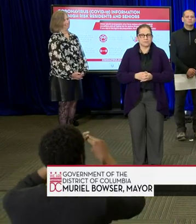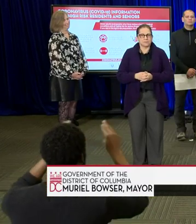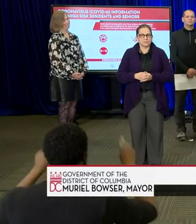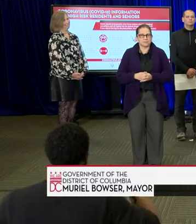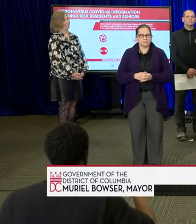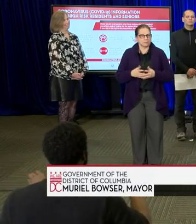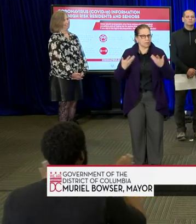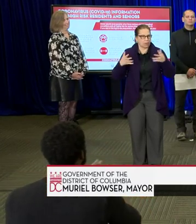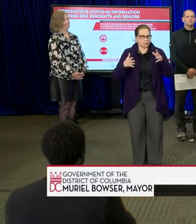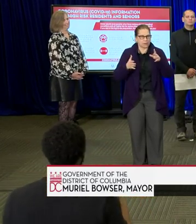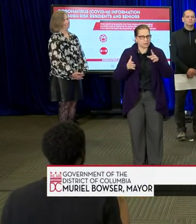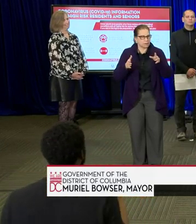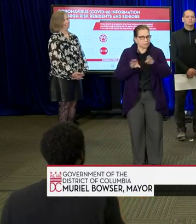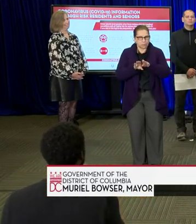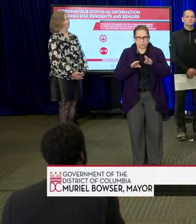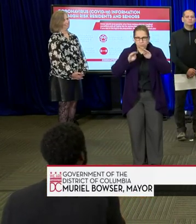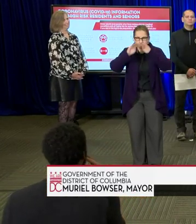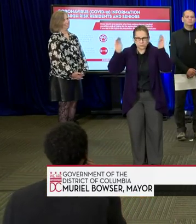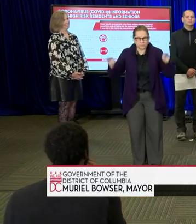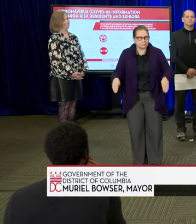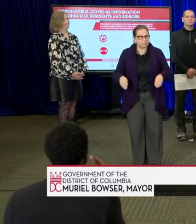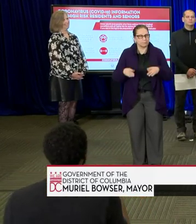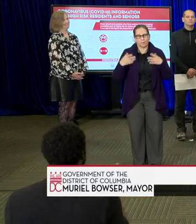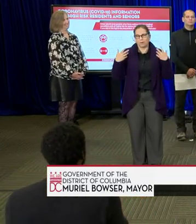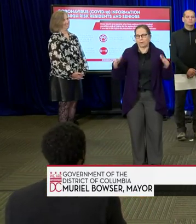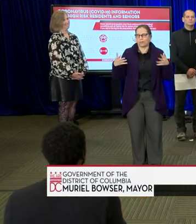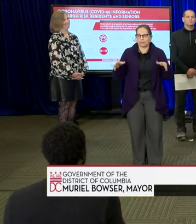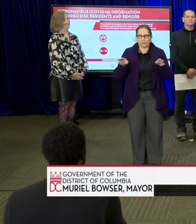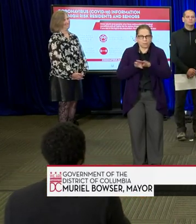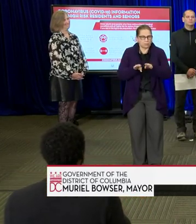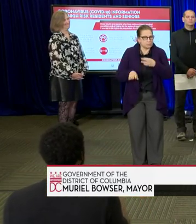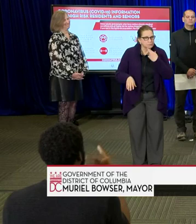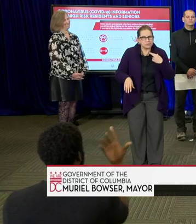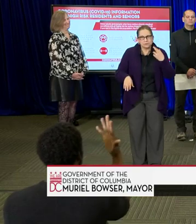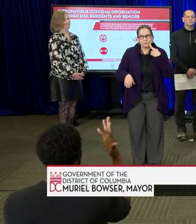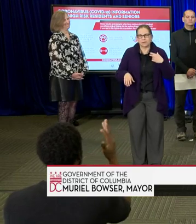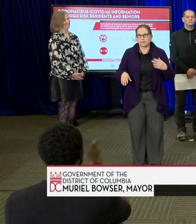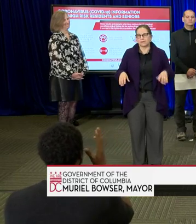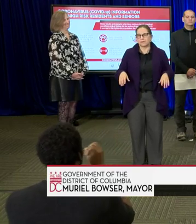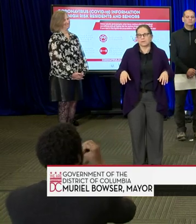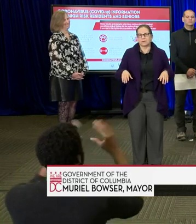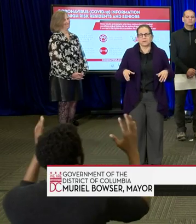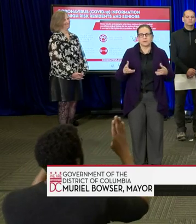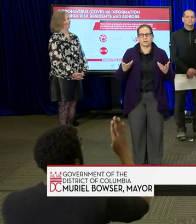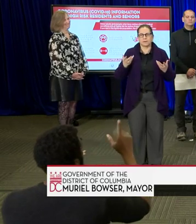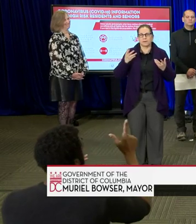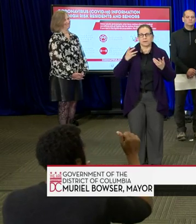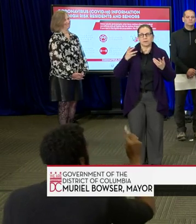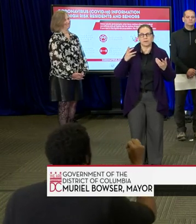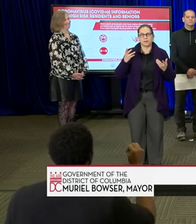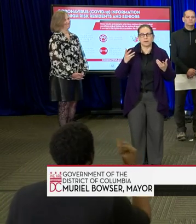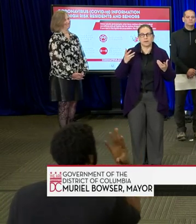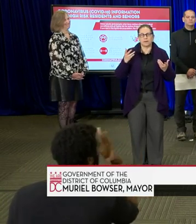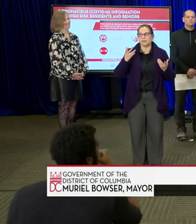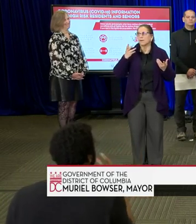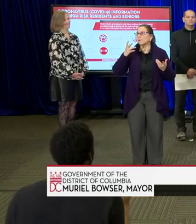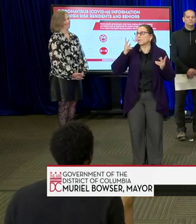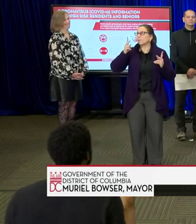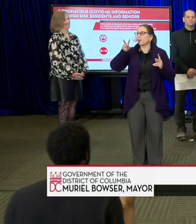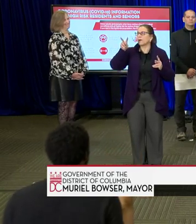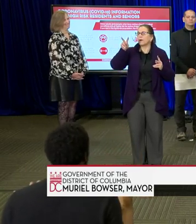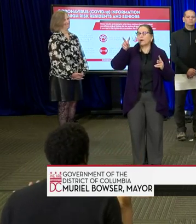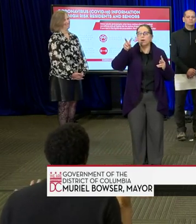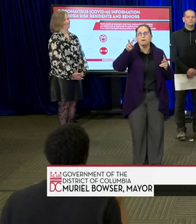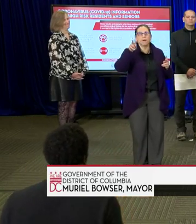closed, the trees will still bloom as they do every year. And people from not just D.C., but all over the